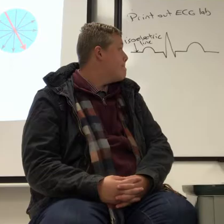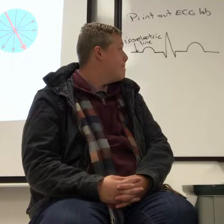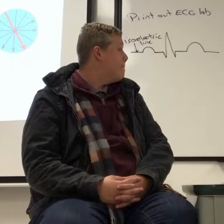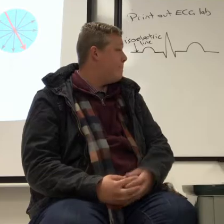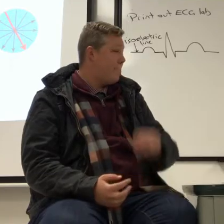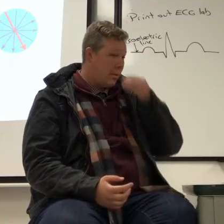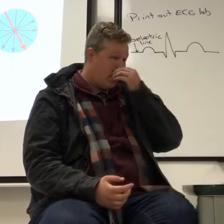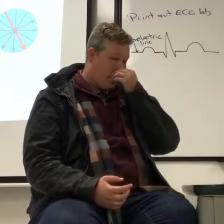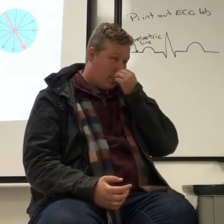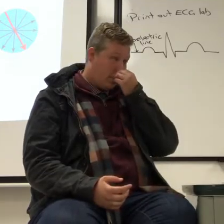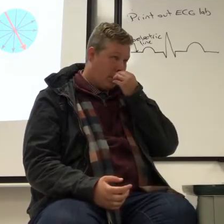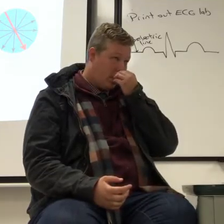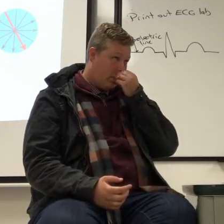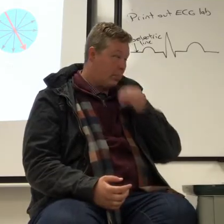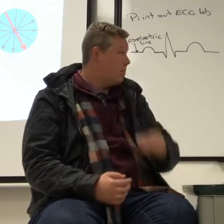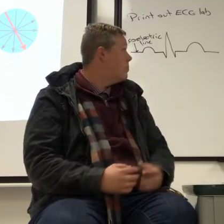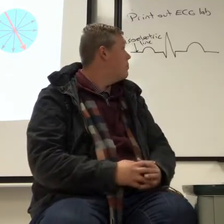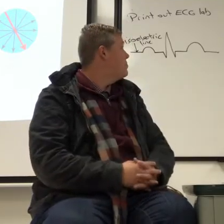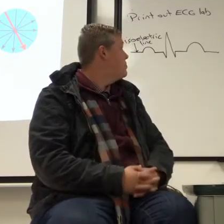is traveling